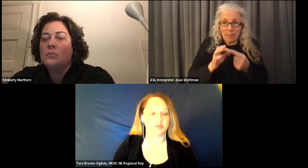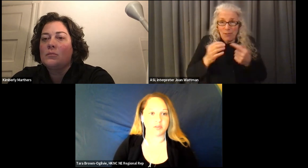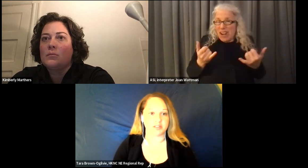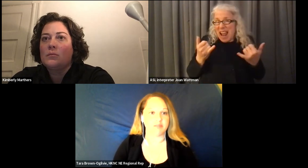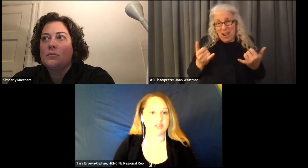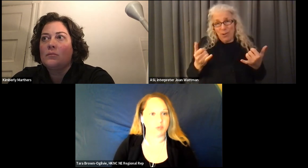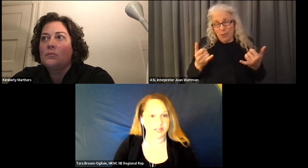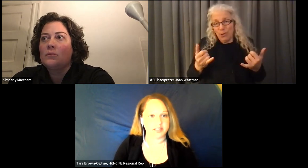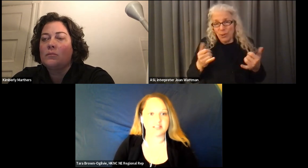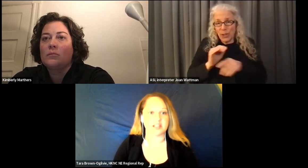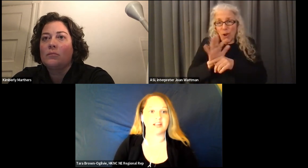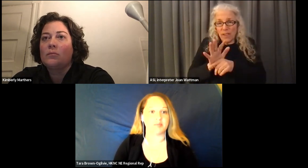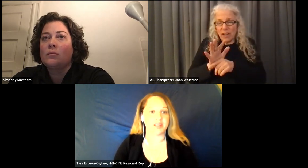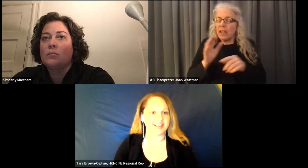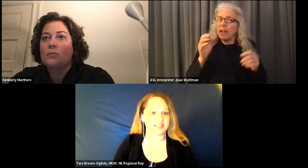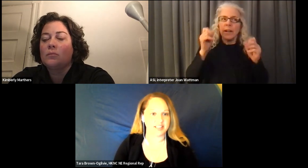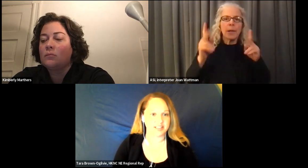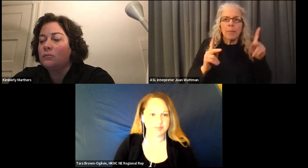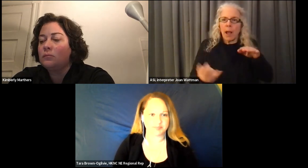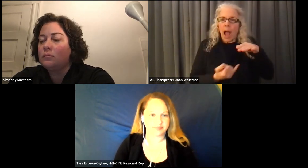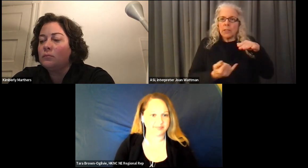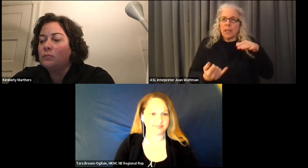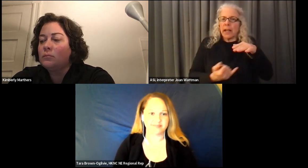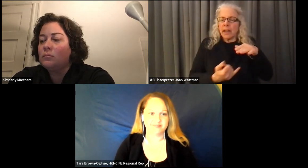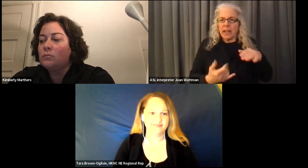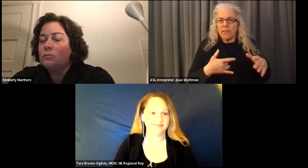just like the focus on mental wellness and not being isolated.